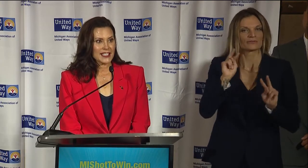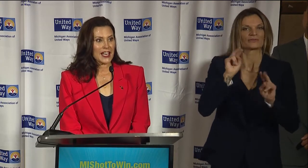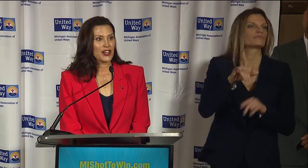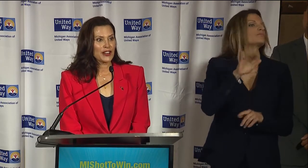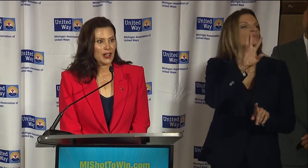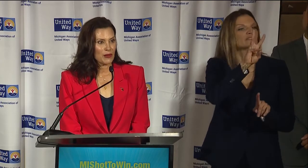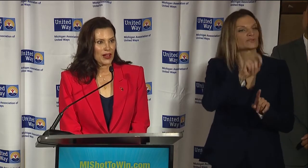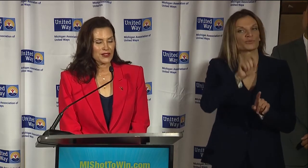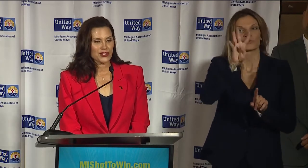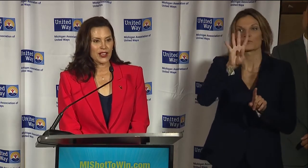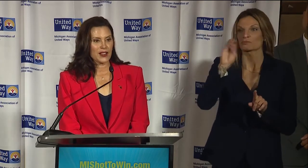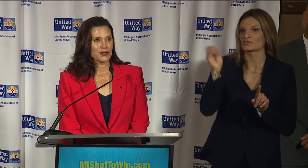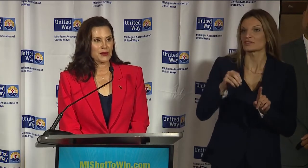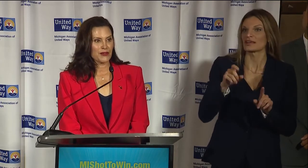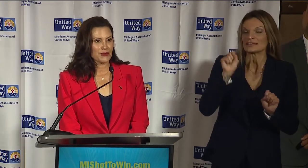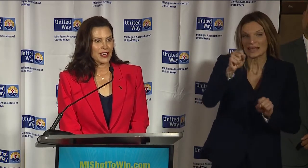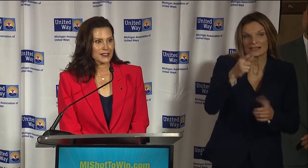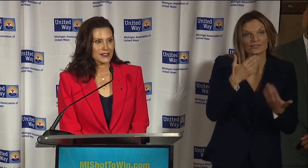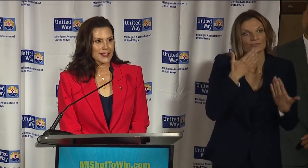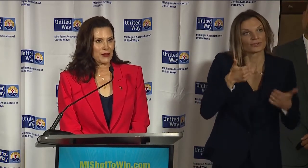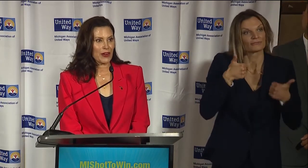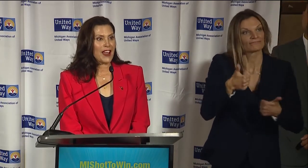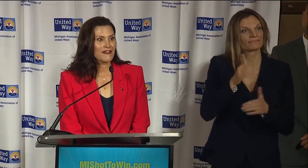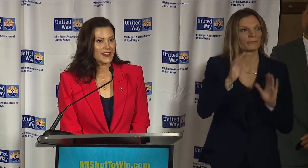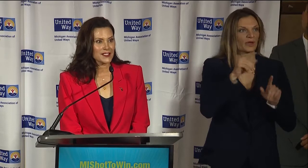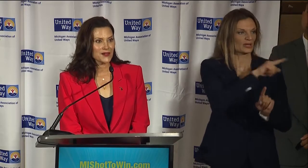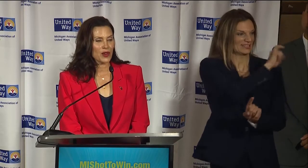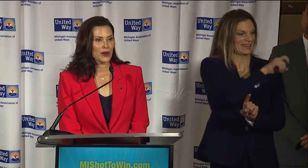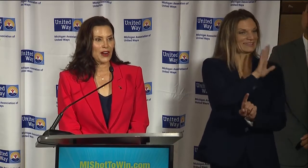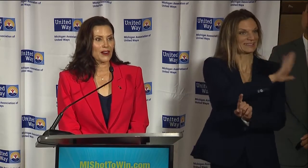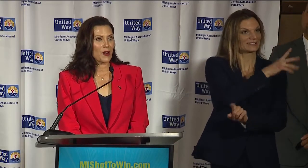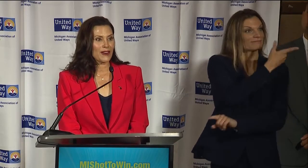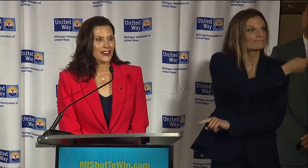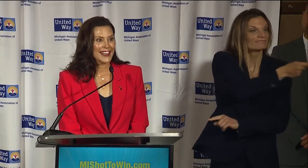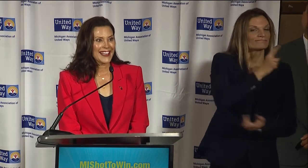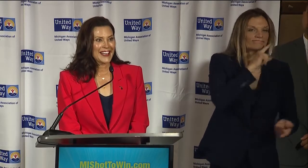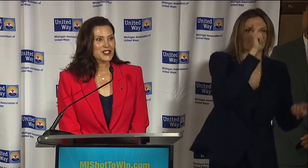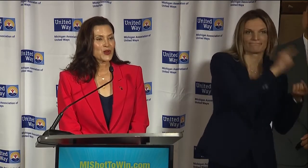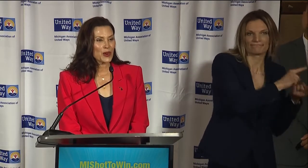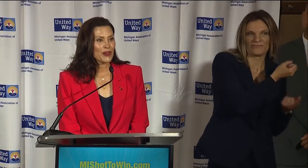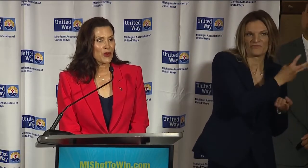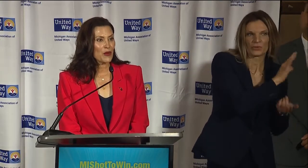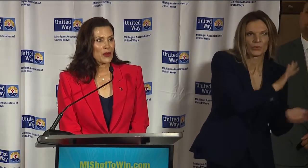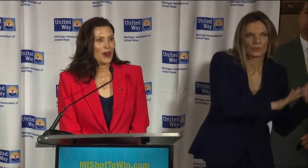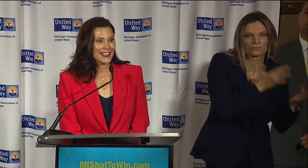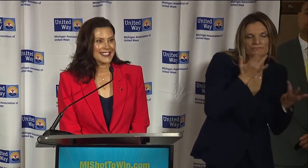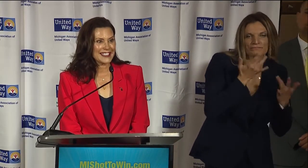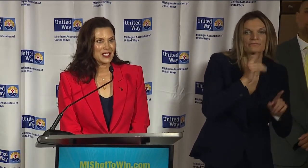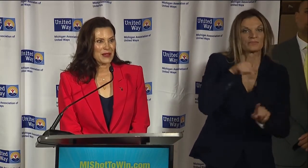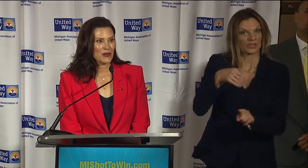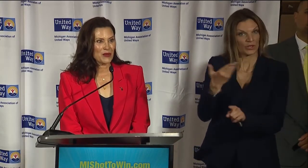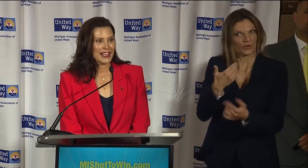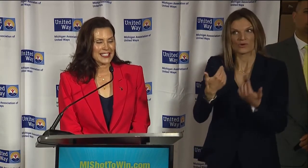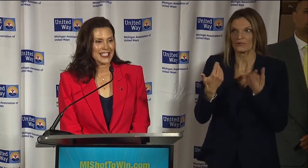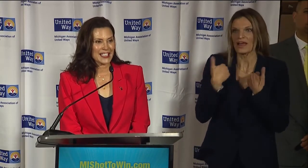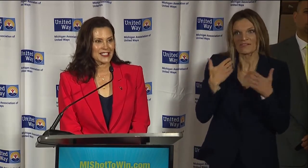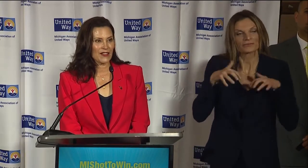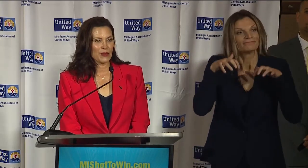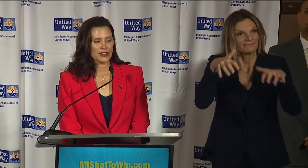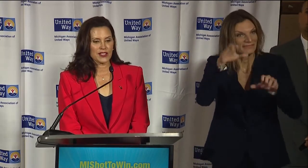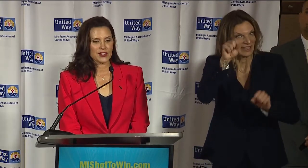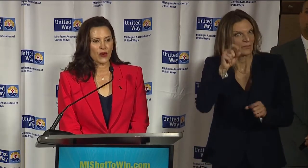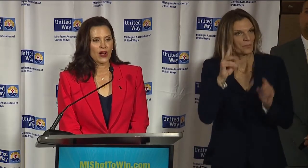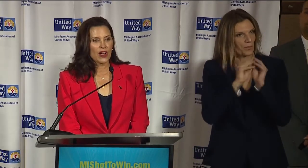62.4% is a good number. I was chatting with someone from Texas. They were envious of where we are. However, it's short of where we want and need to be. We want to get to